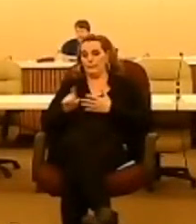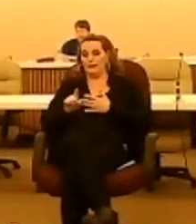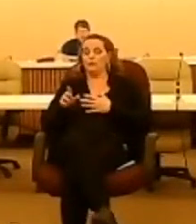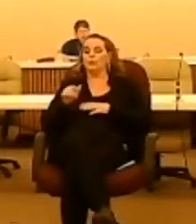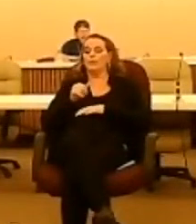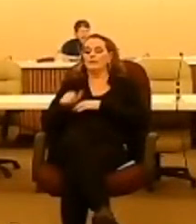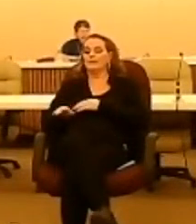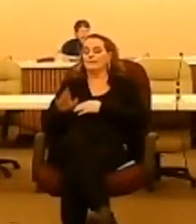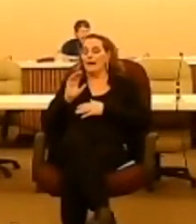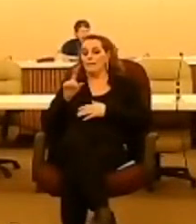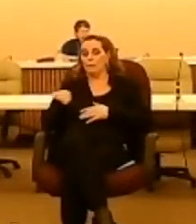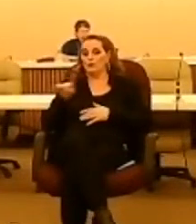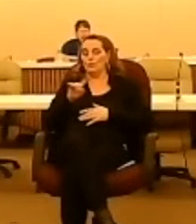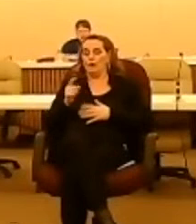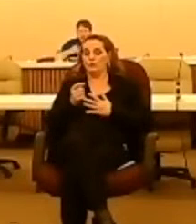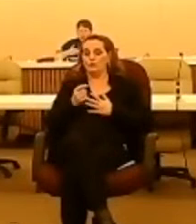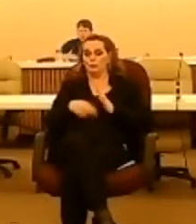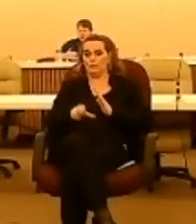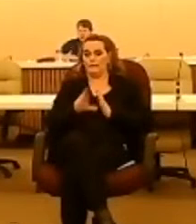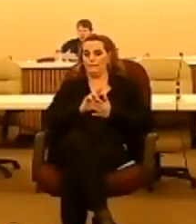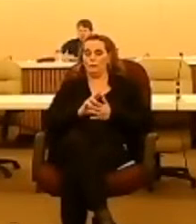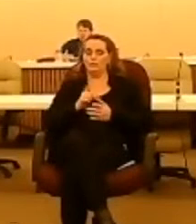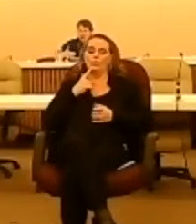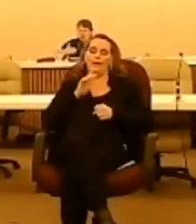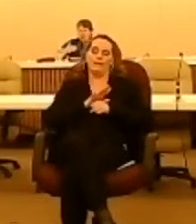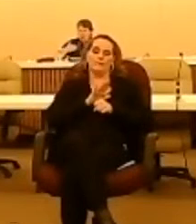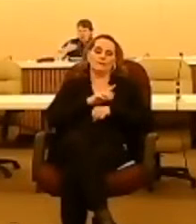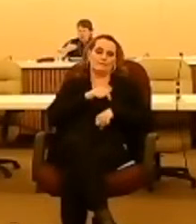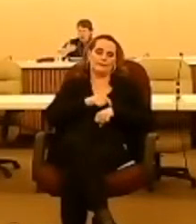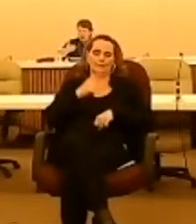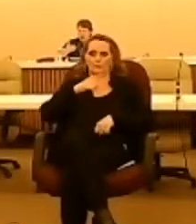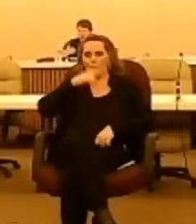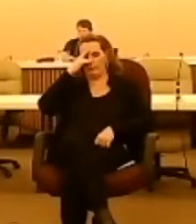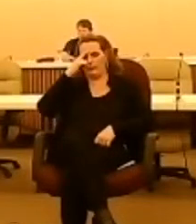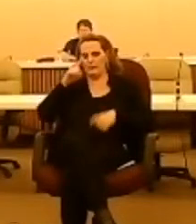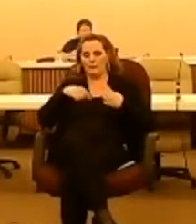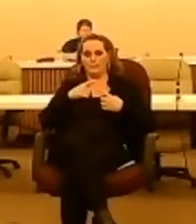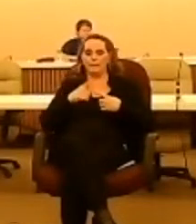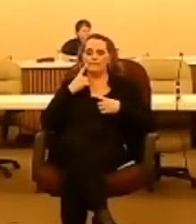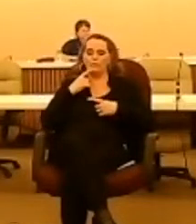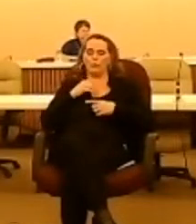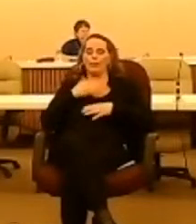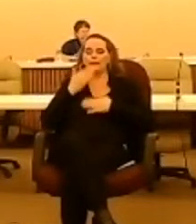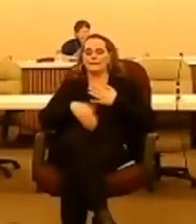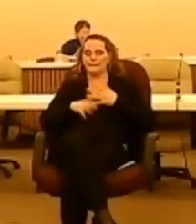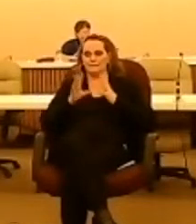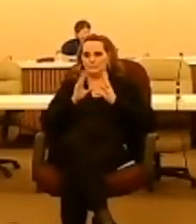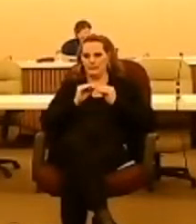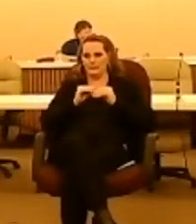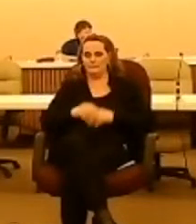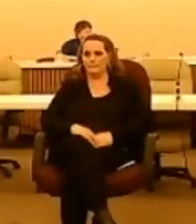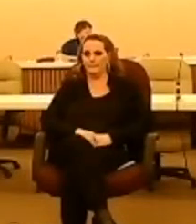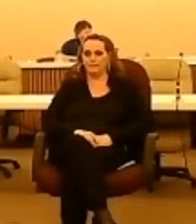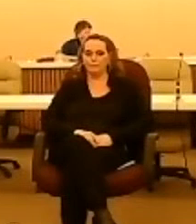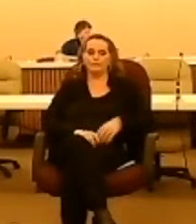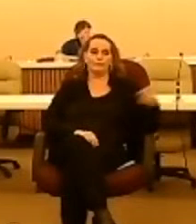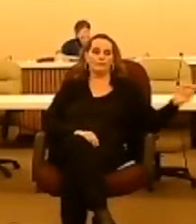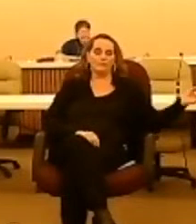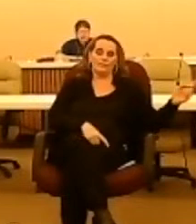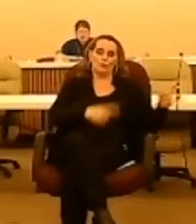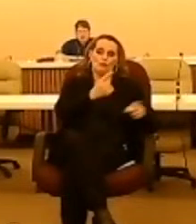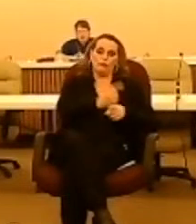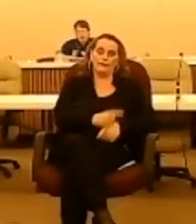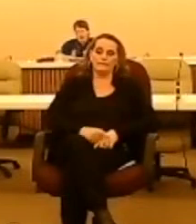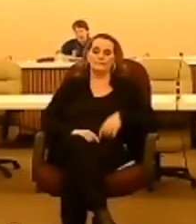review. That way you'll have plenty of time to think about it for the next meeting. Right. Good news. And